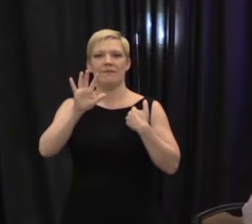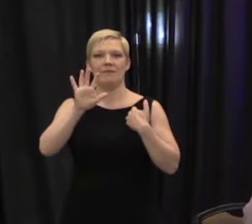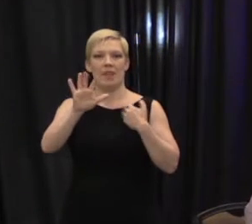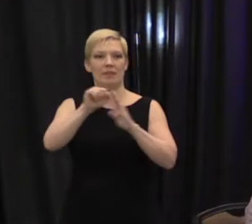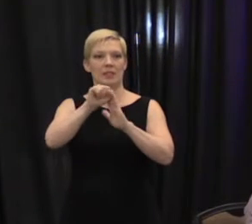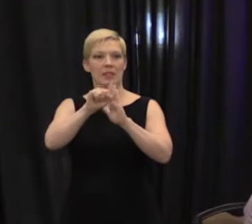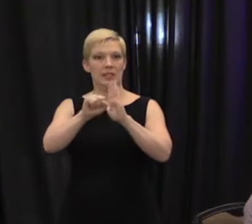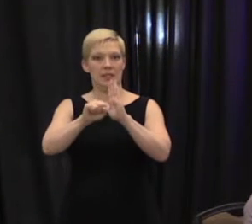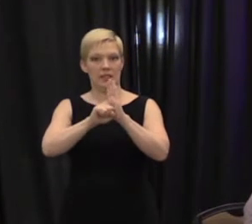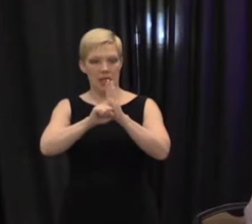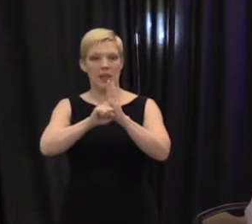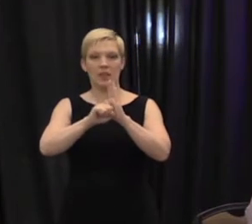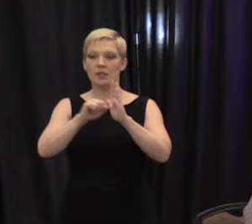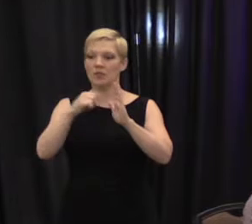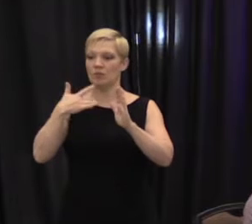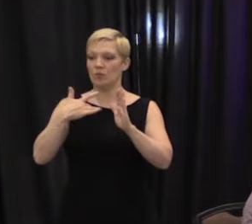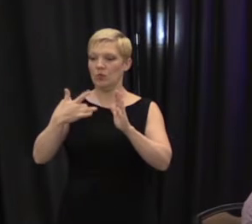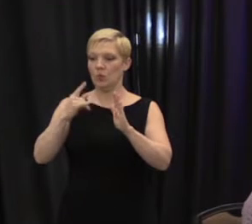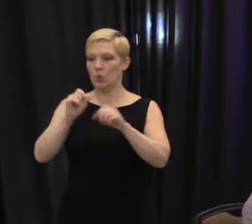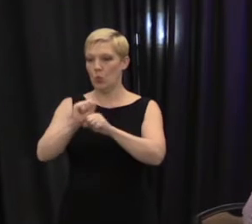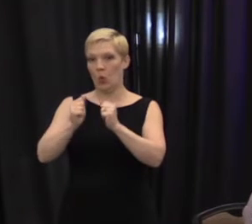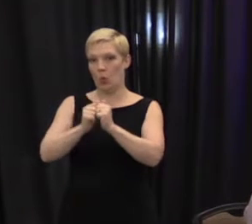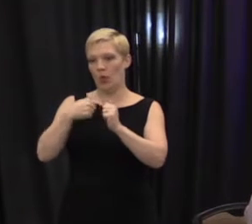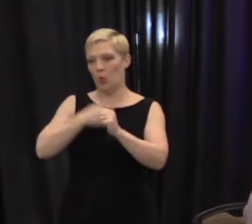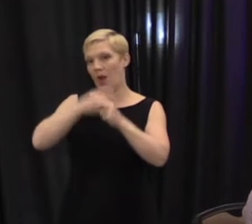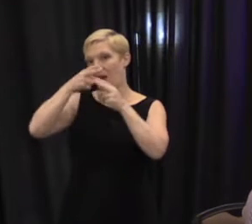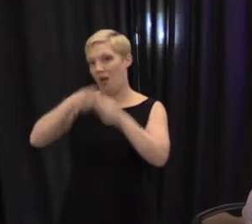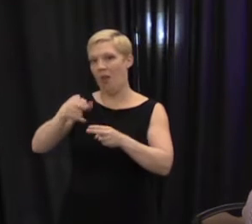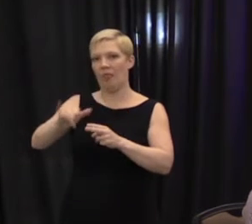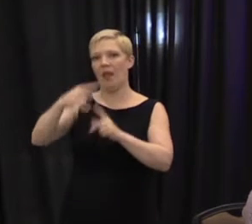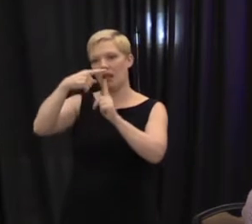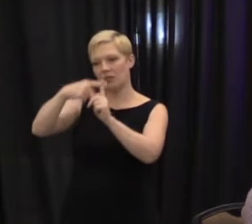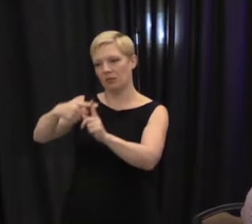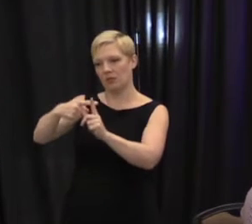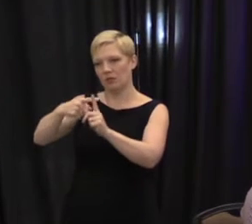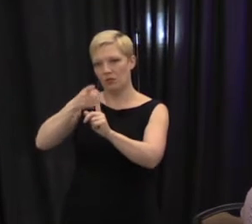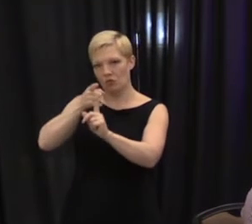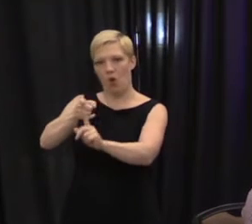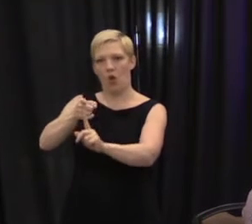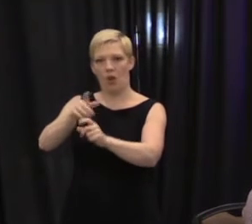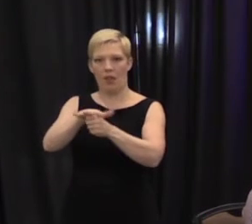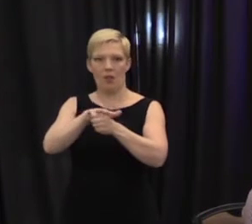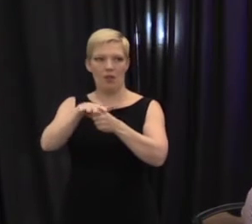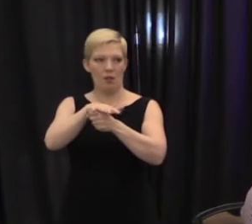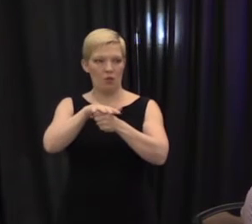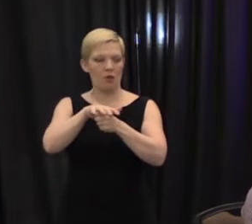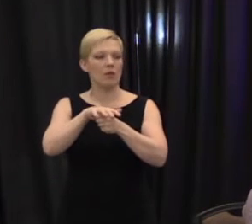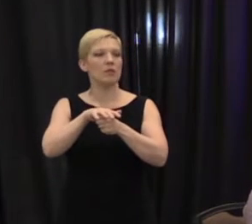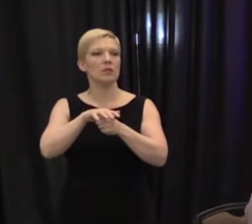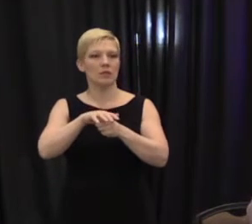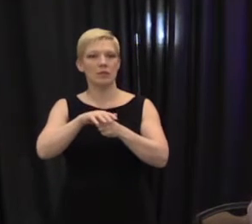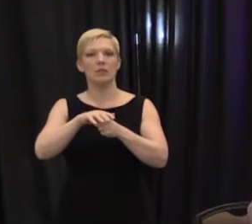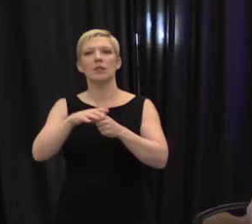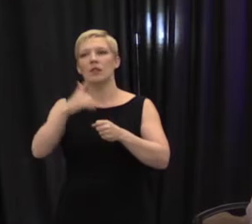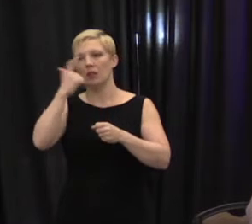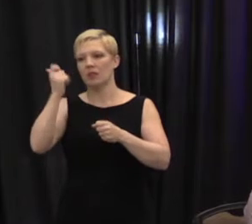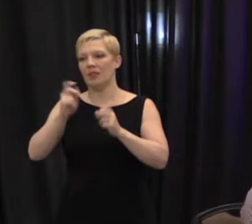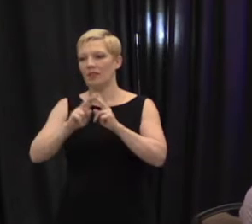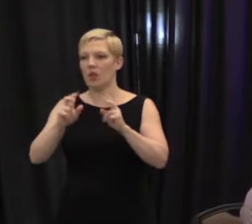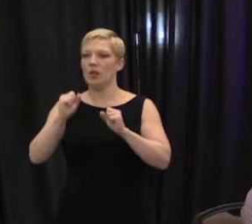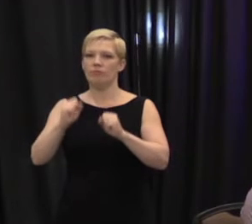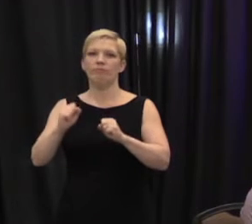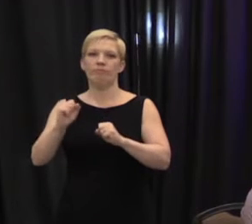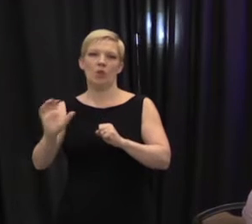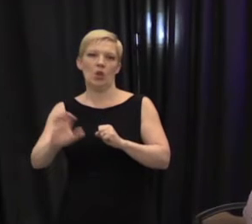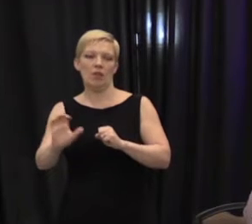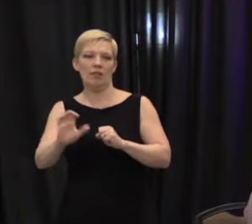states that we usually work with that we call our target areas. Usually our target areas are because, conservatives live there and they kind of suck with